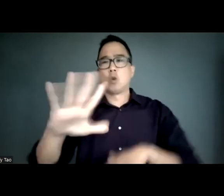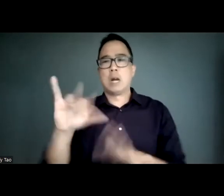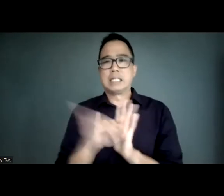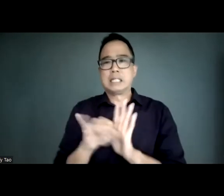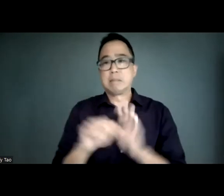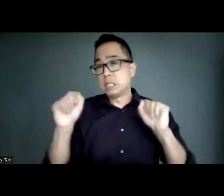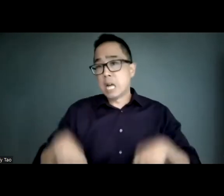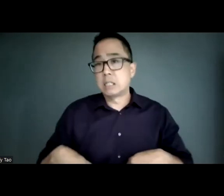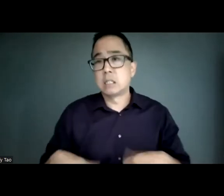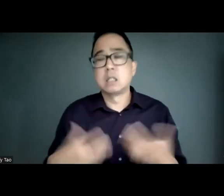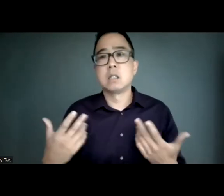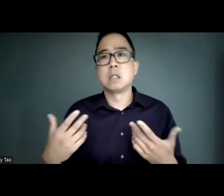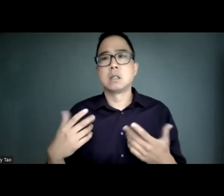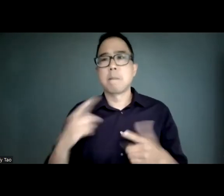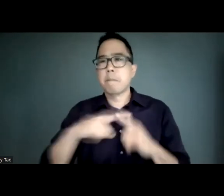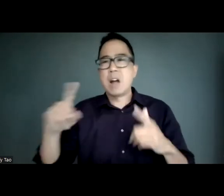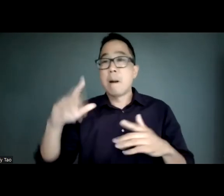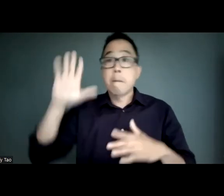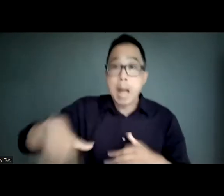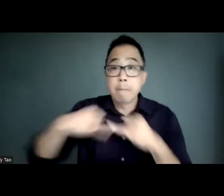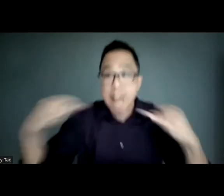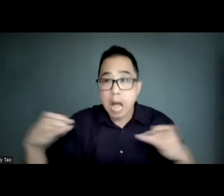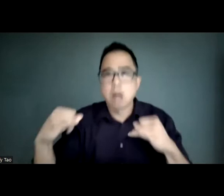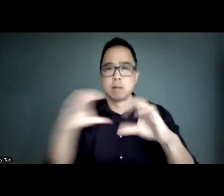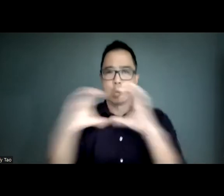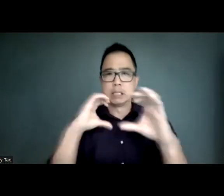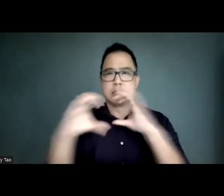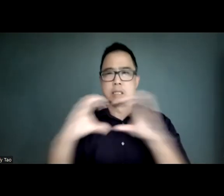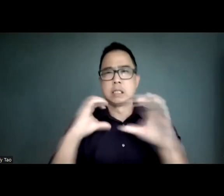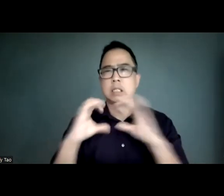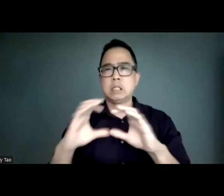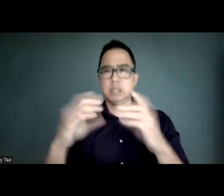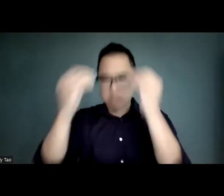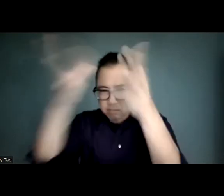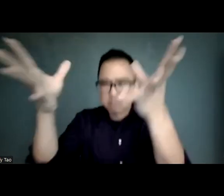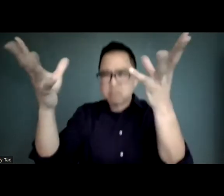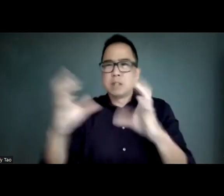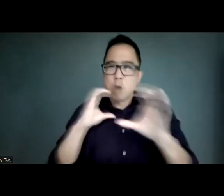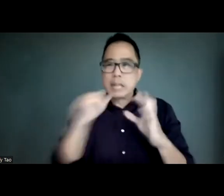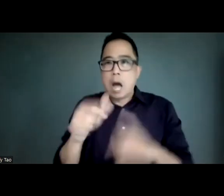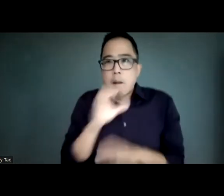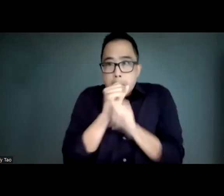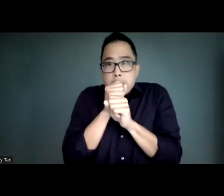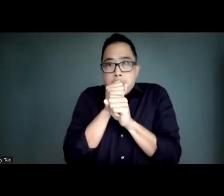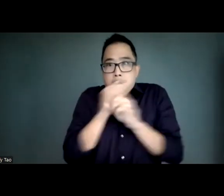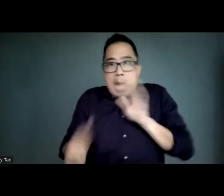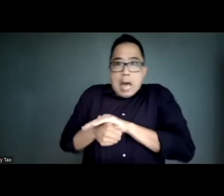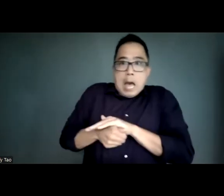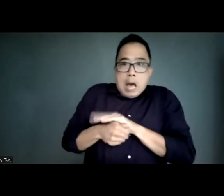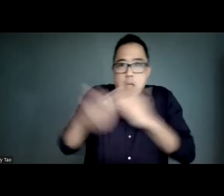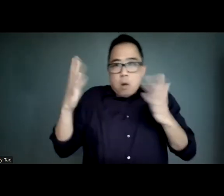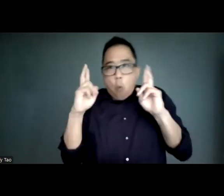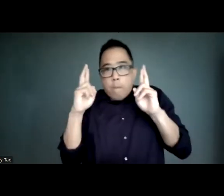You can insert that information. You can tell who you need to tell, but it keeps your information private. Bottom